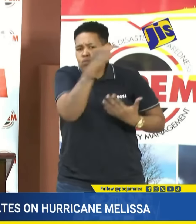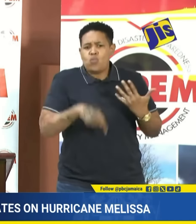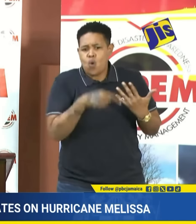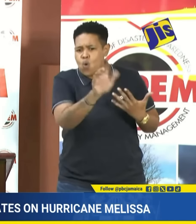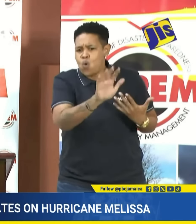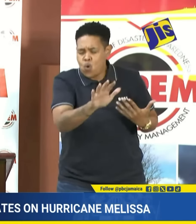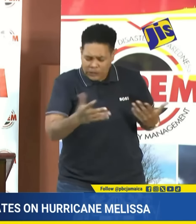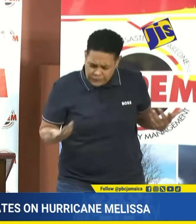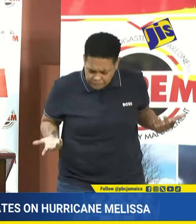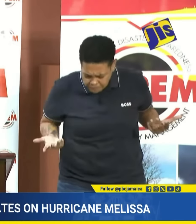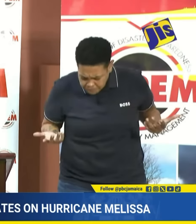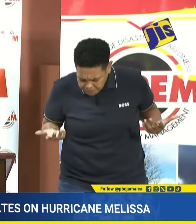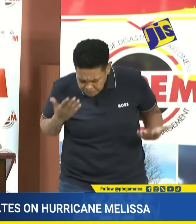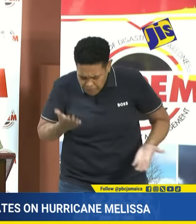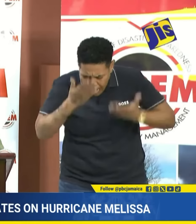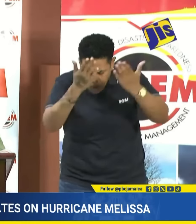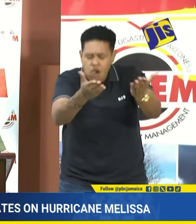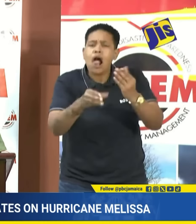those